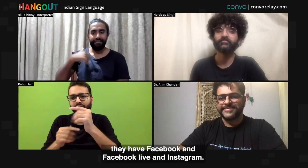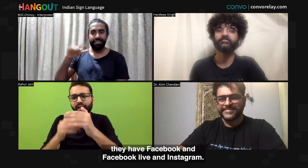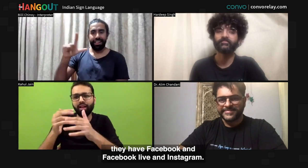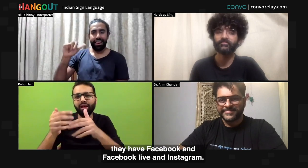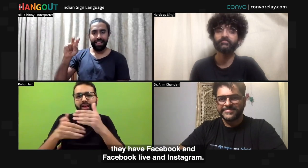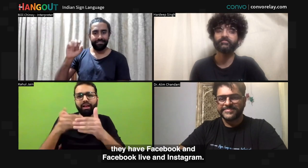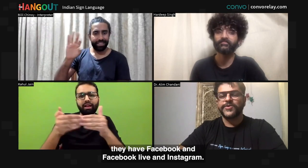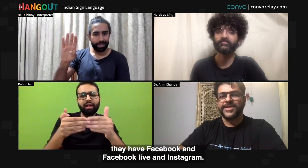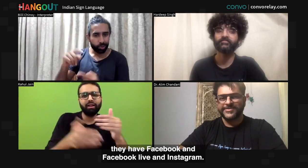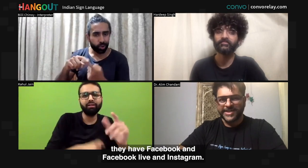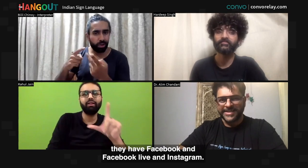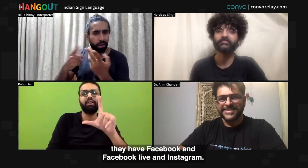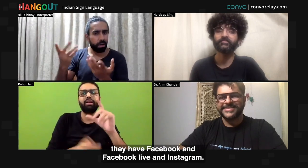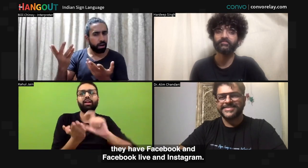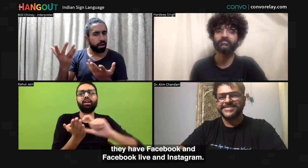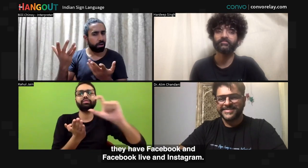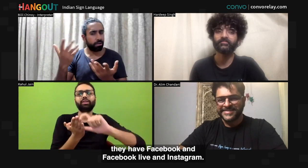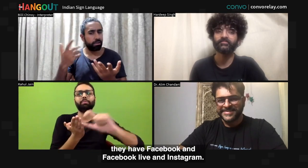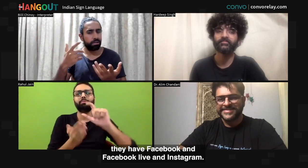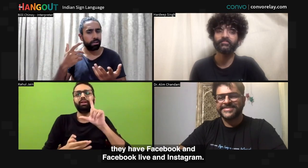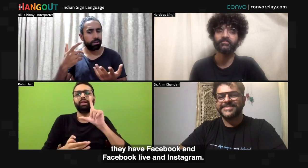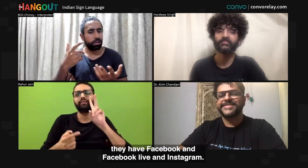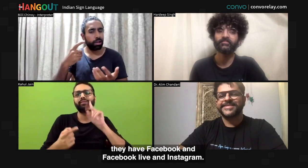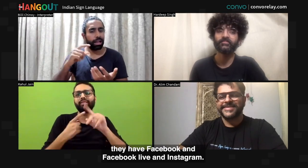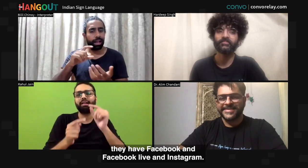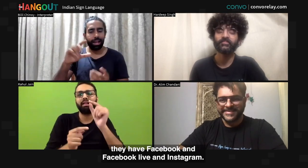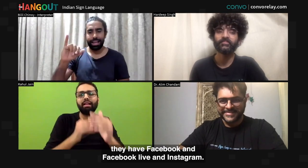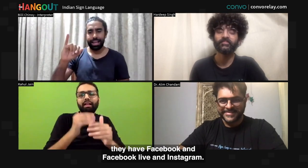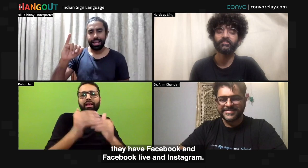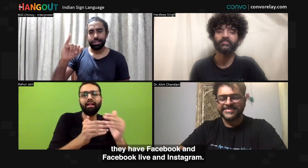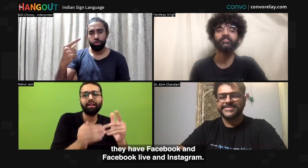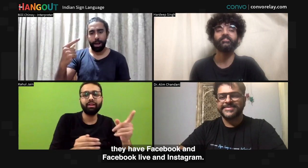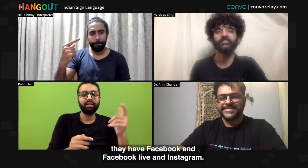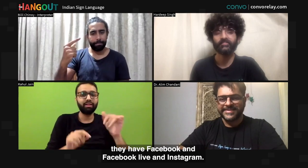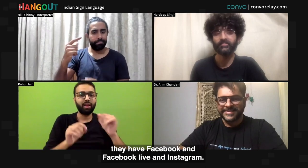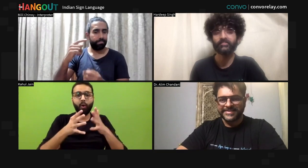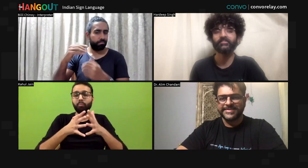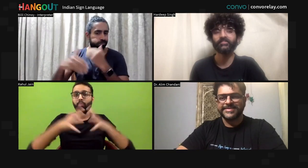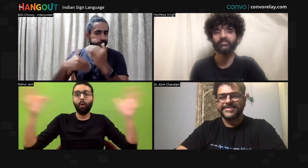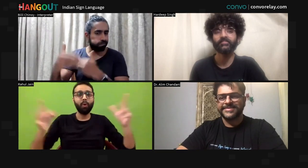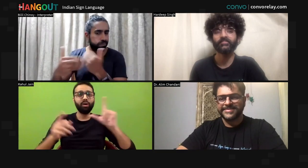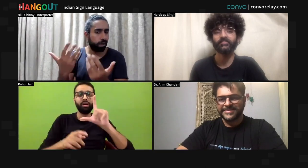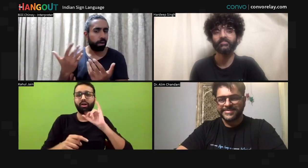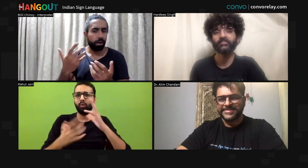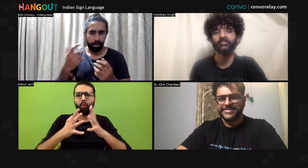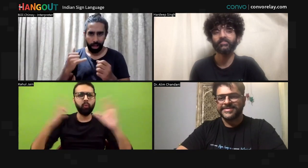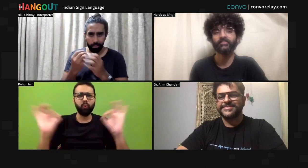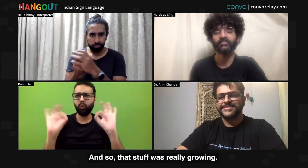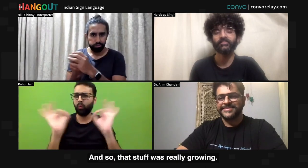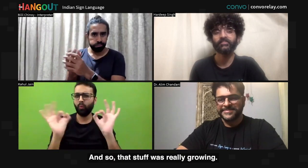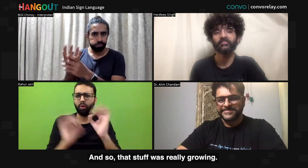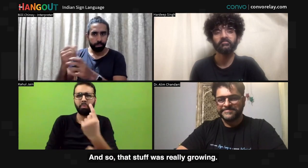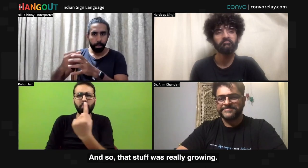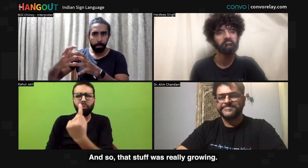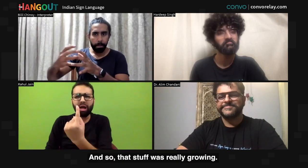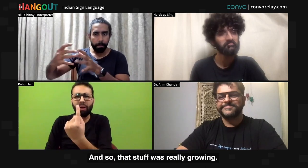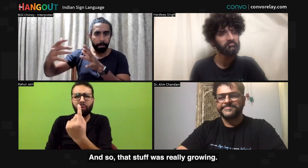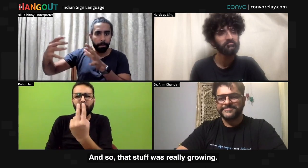Facebook and, you know, Facebook Live and Instagram. And so, that stuff was really